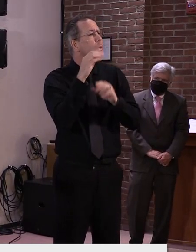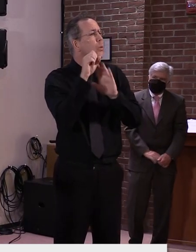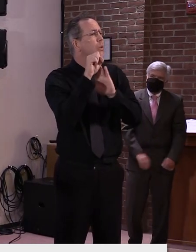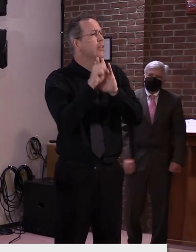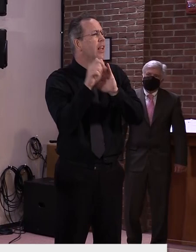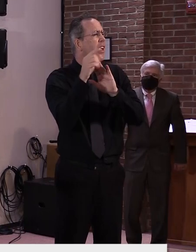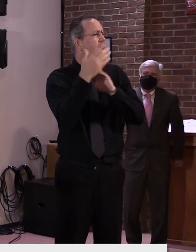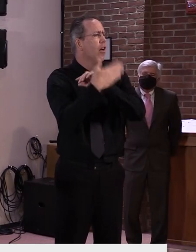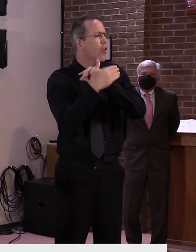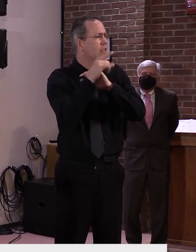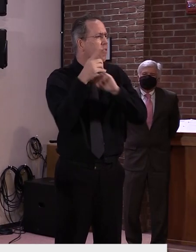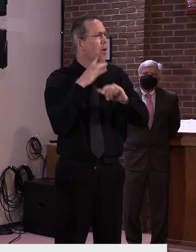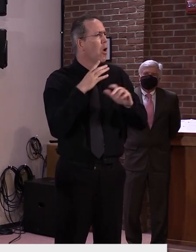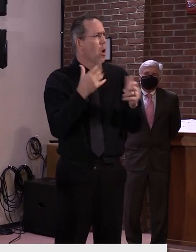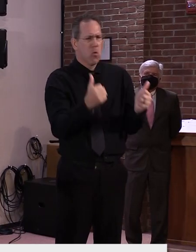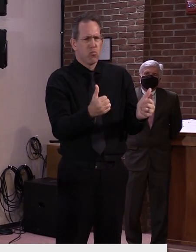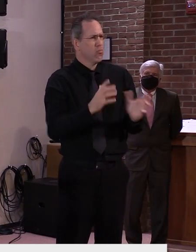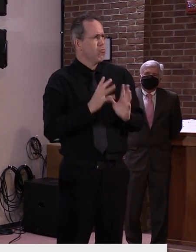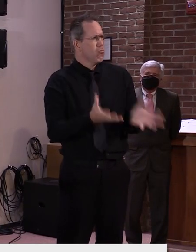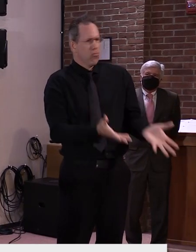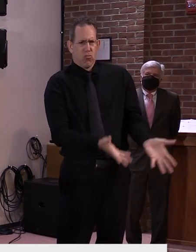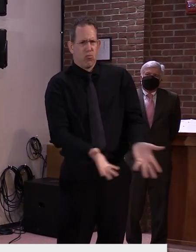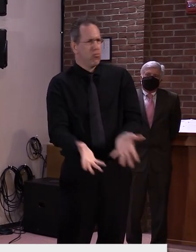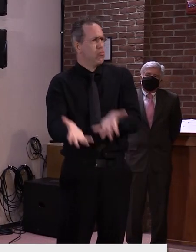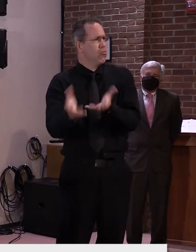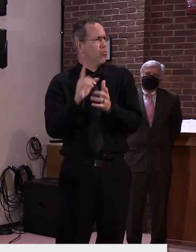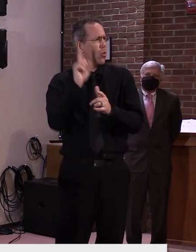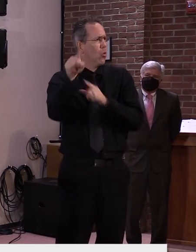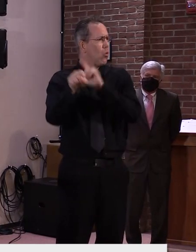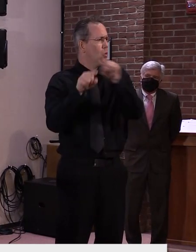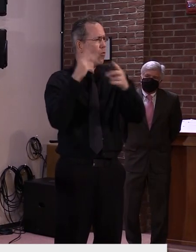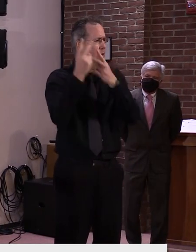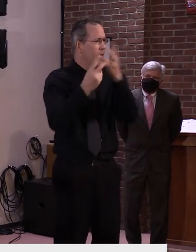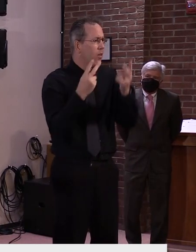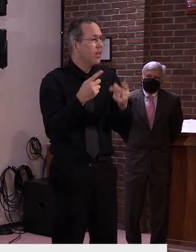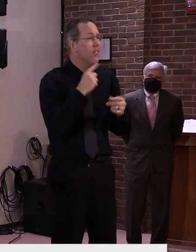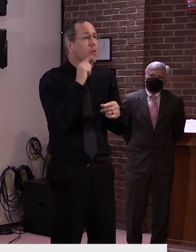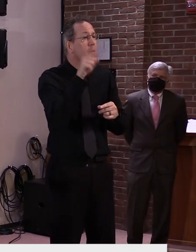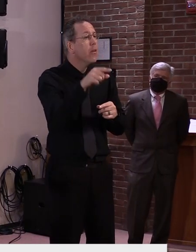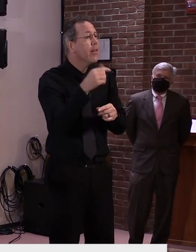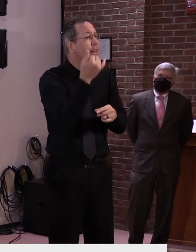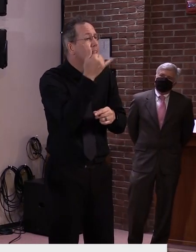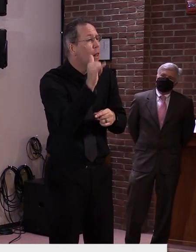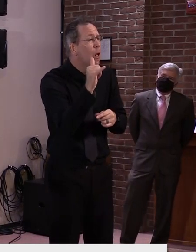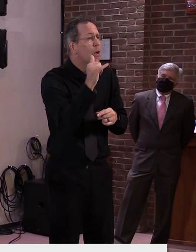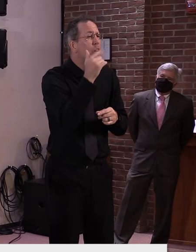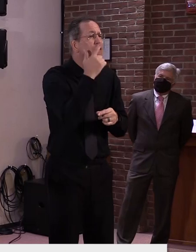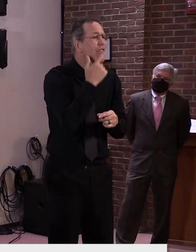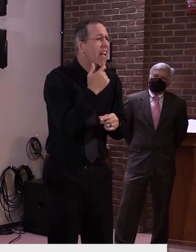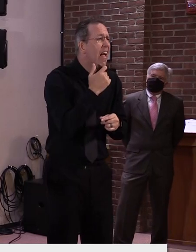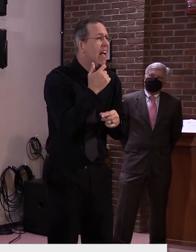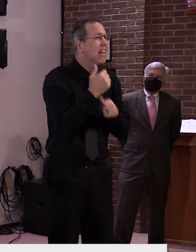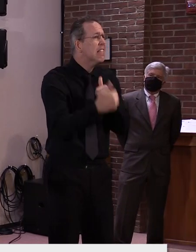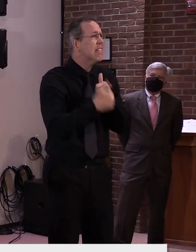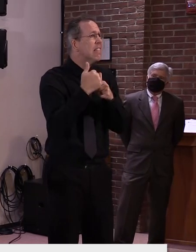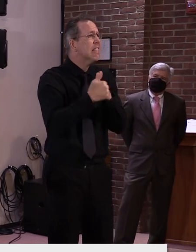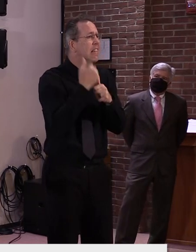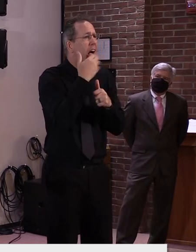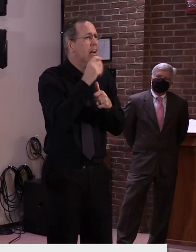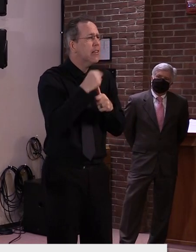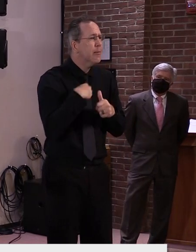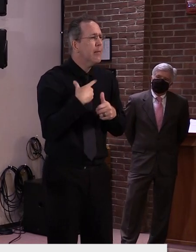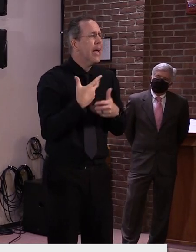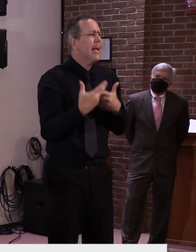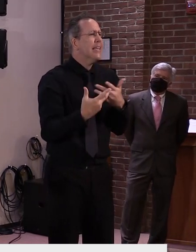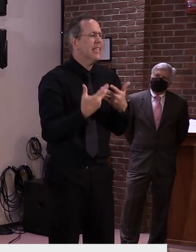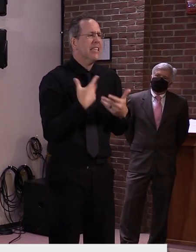But if you're going to a county that is yellow or red, then you need to take precautions and